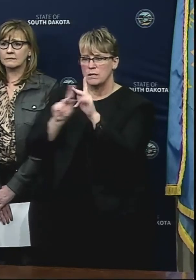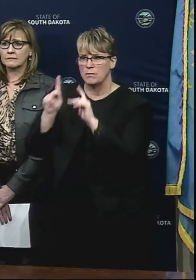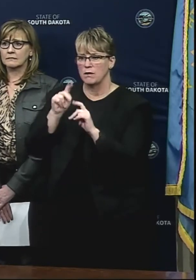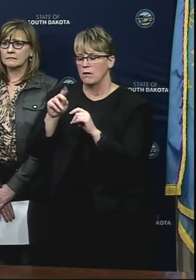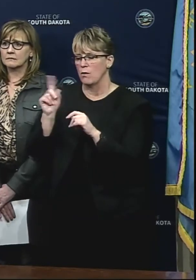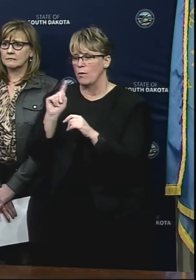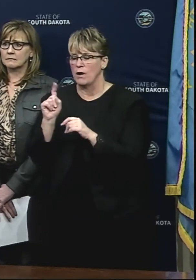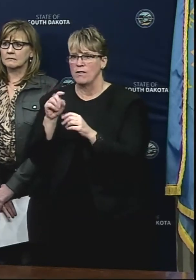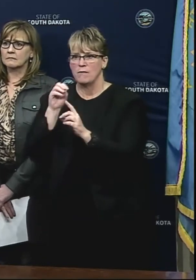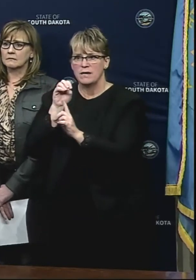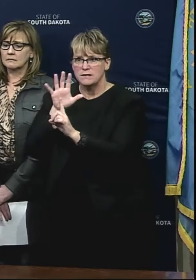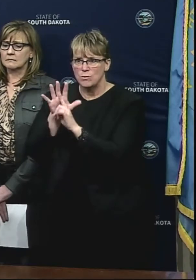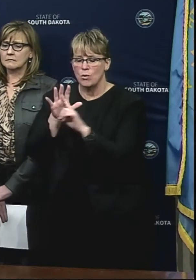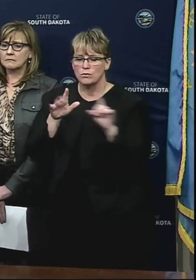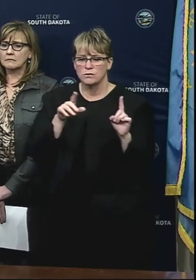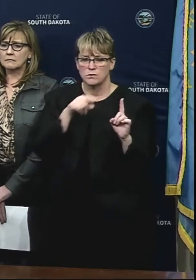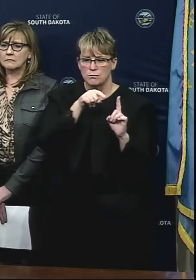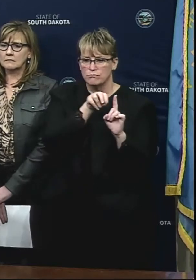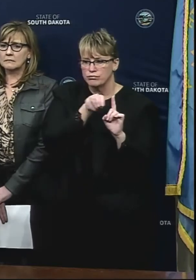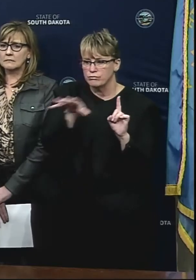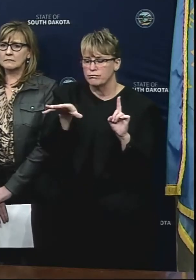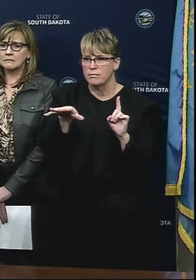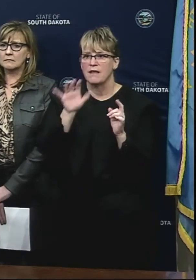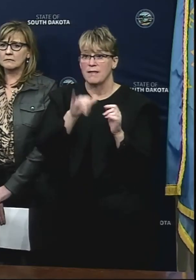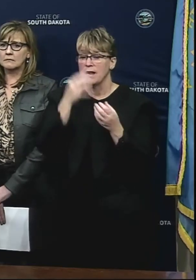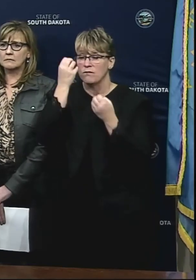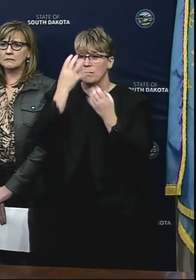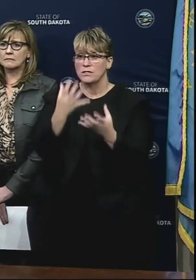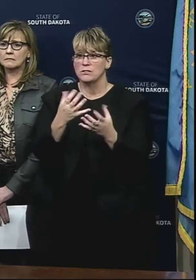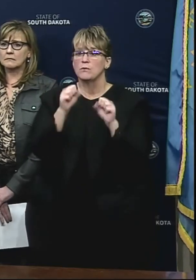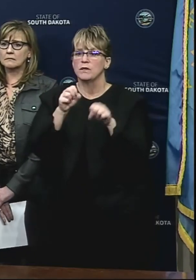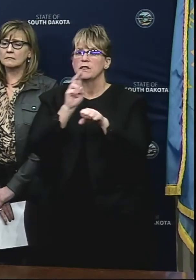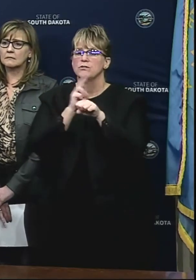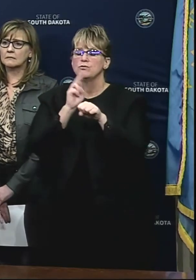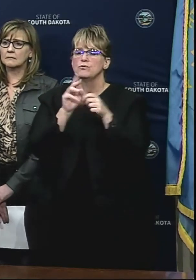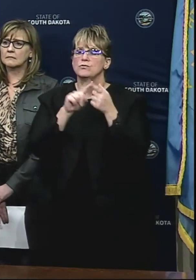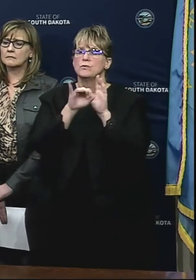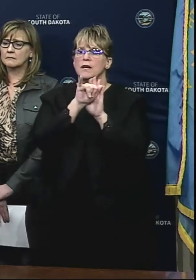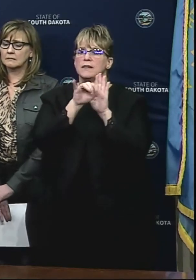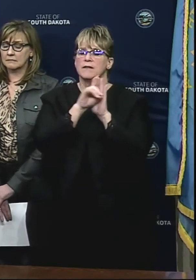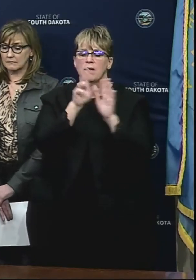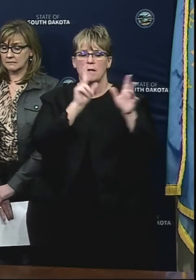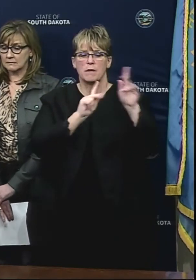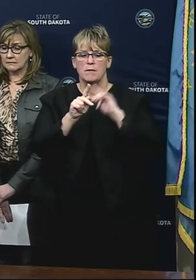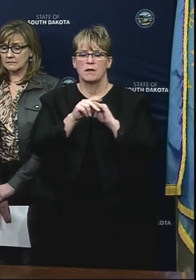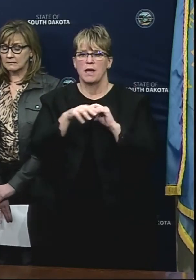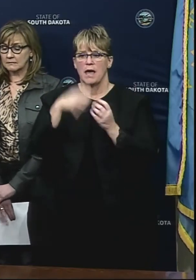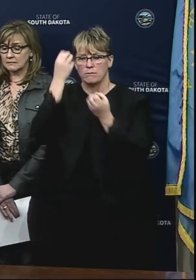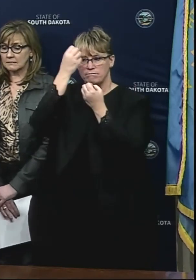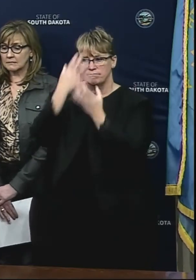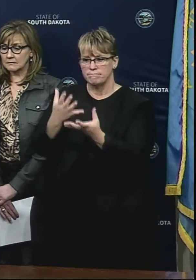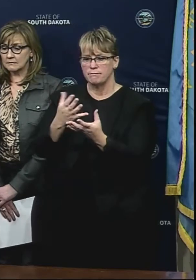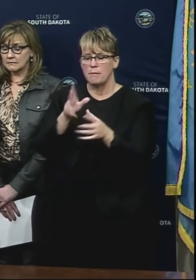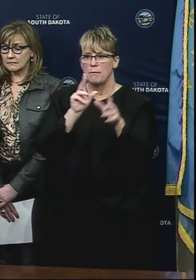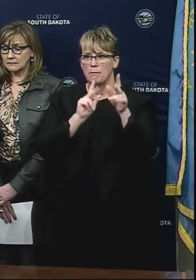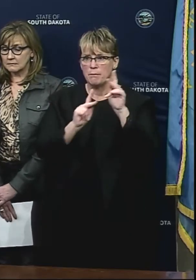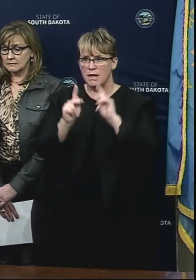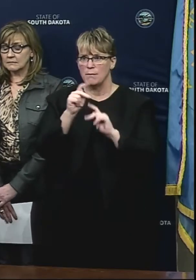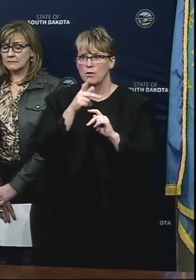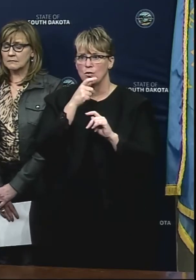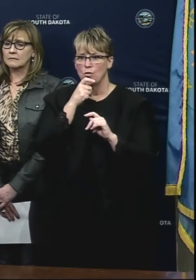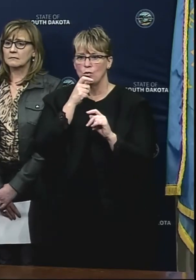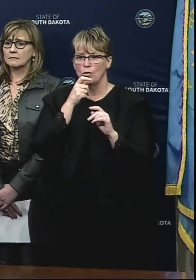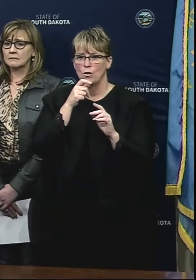been exposed. That information we use to identify individuals and notify individuals who have been at